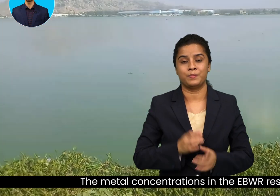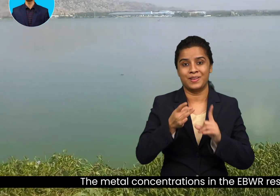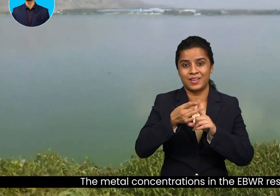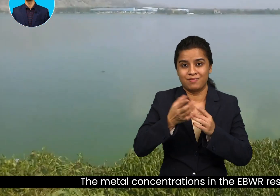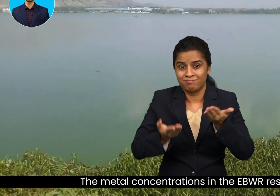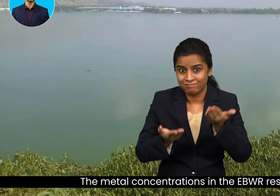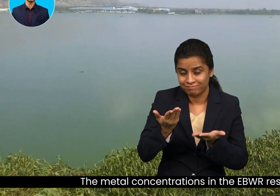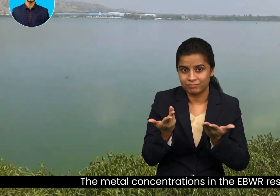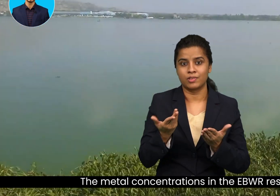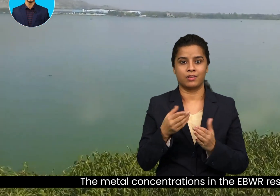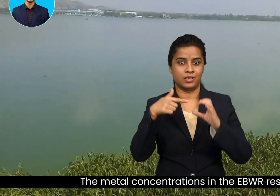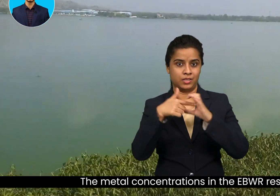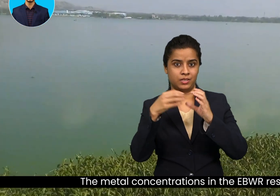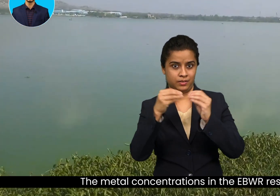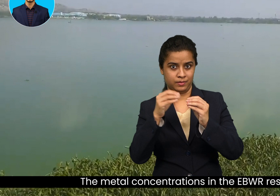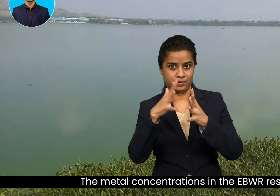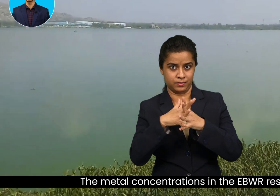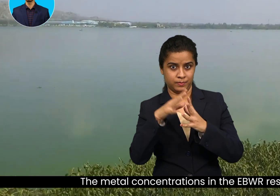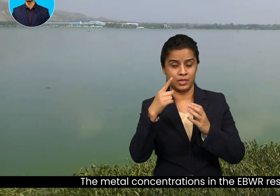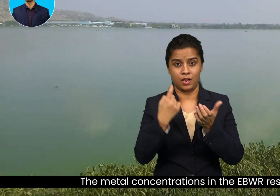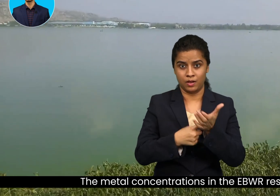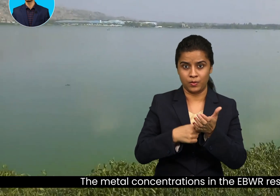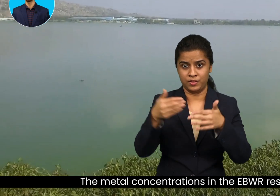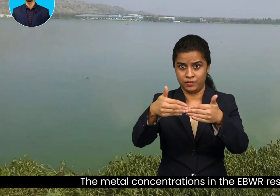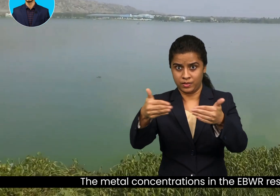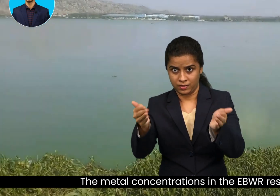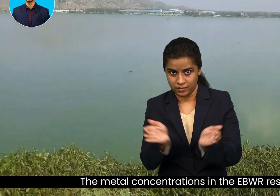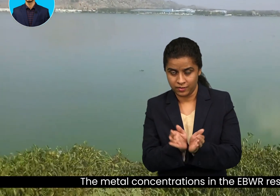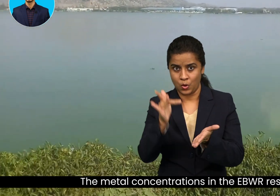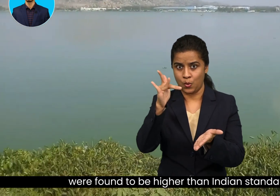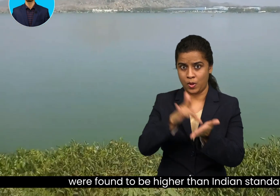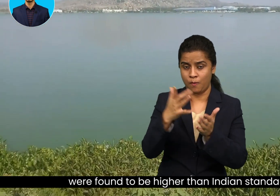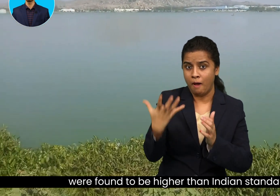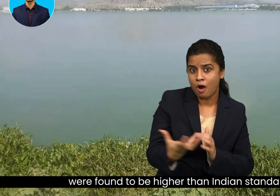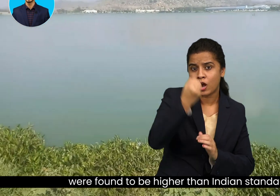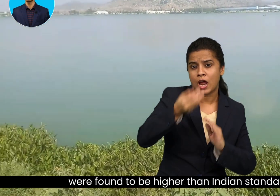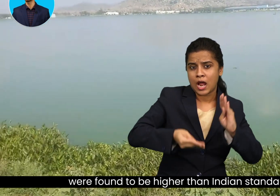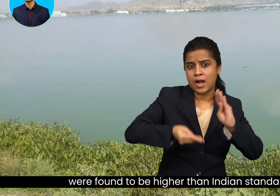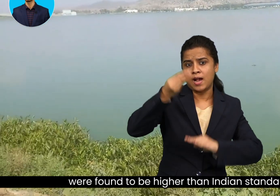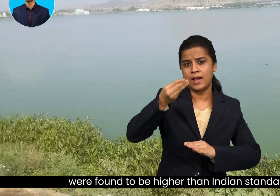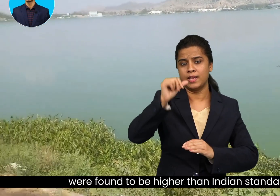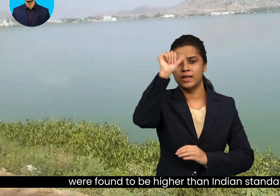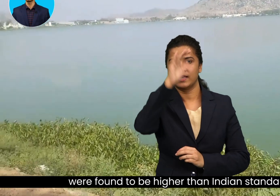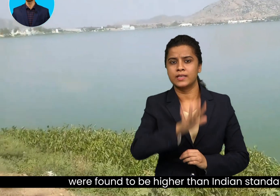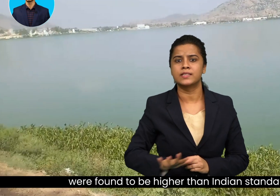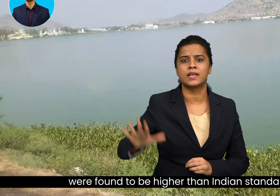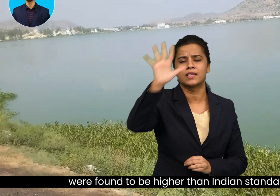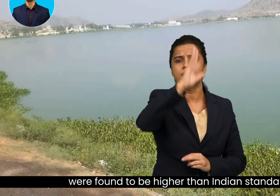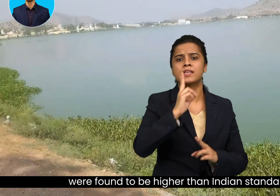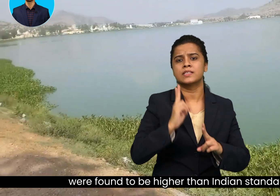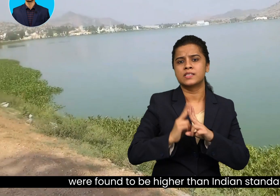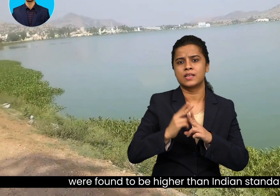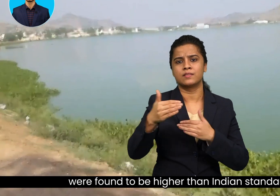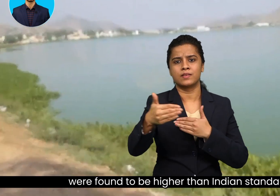The metal concentrations in the EBWR reservoir were found to be higher than Indian